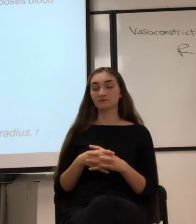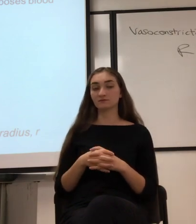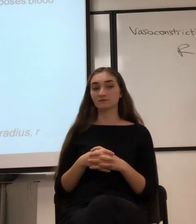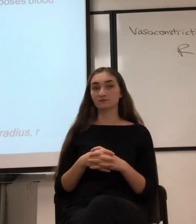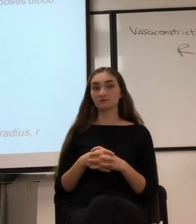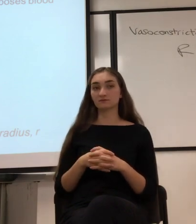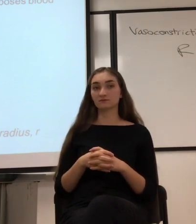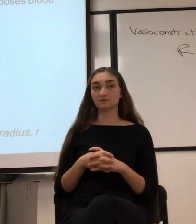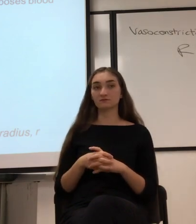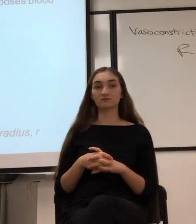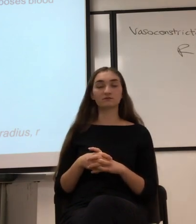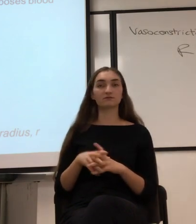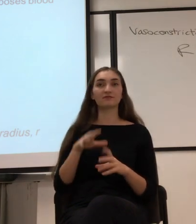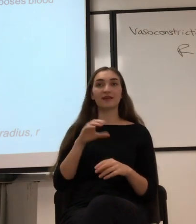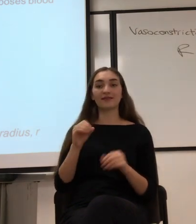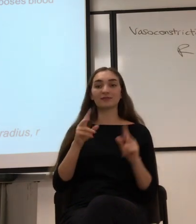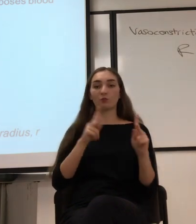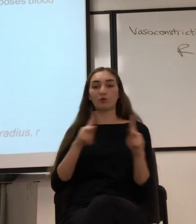to the fourth power.